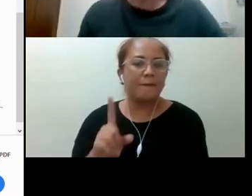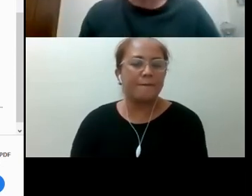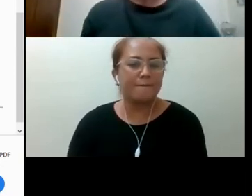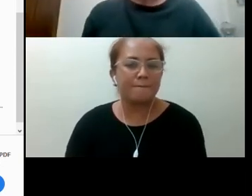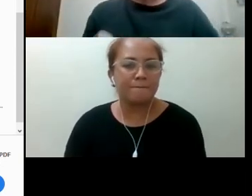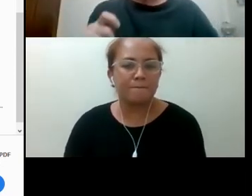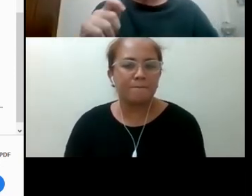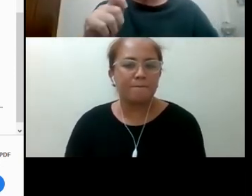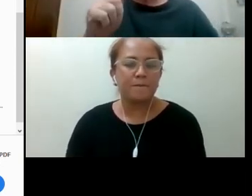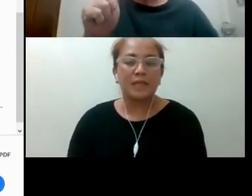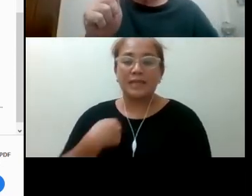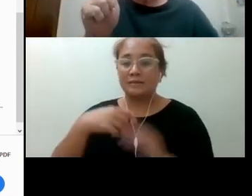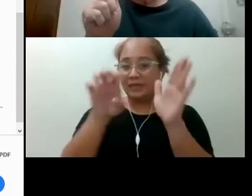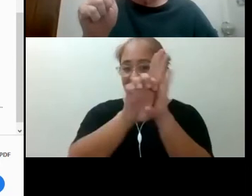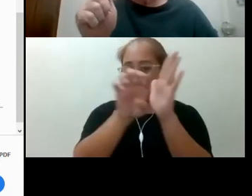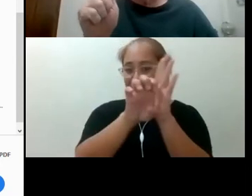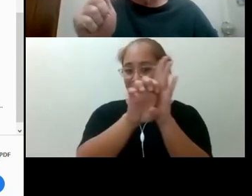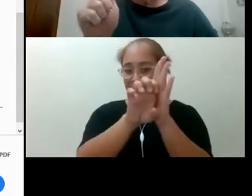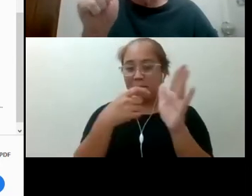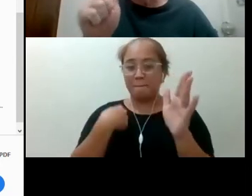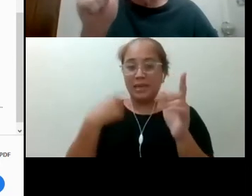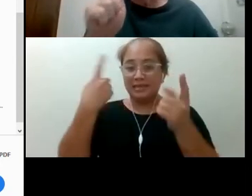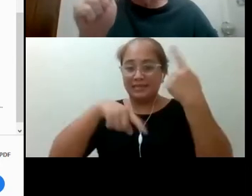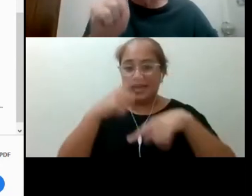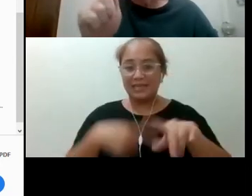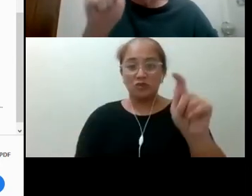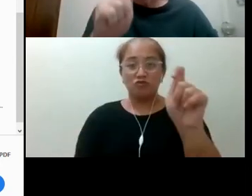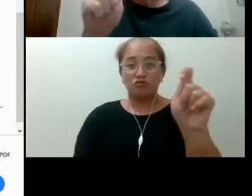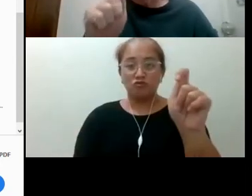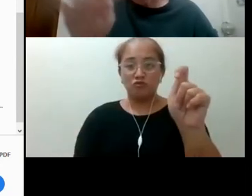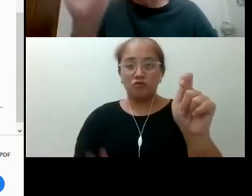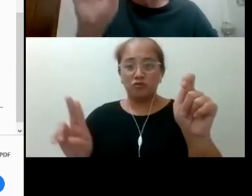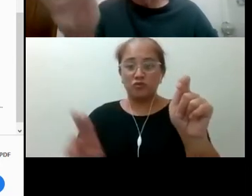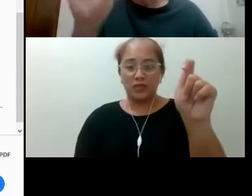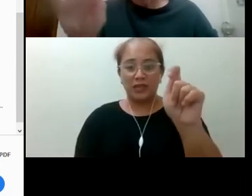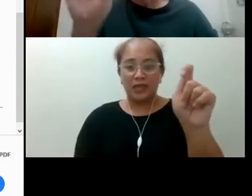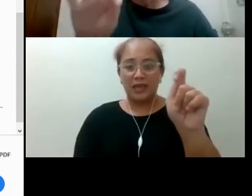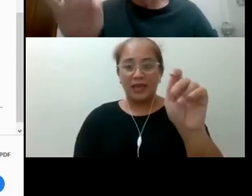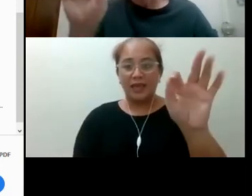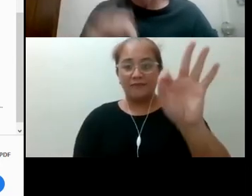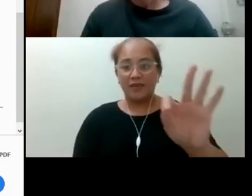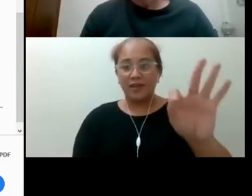okay, so for example, I might have 2 signs like Tuesday and Friday.